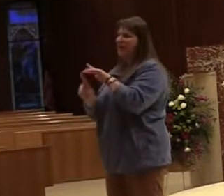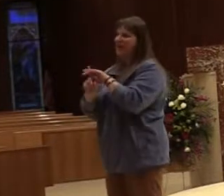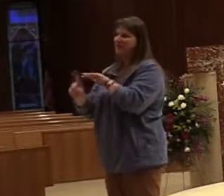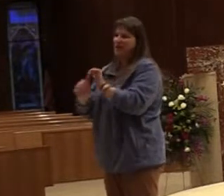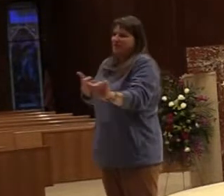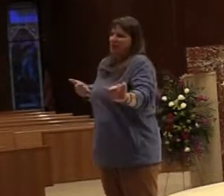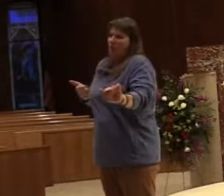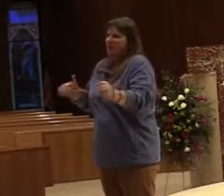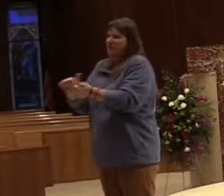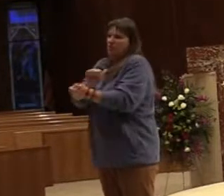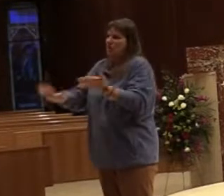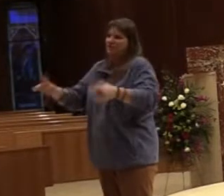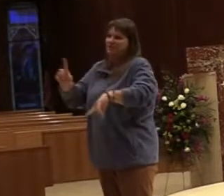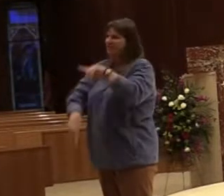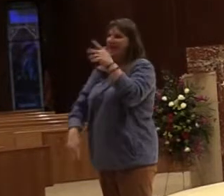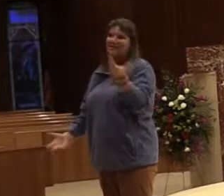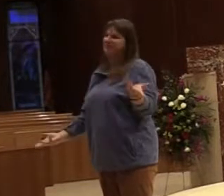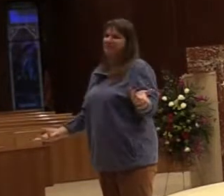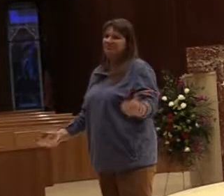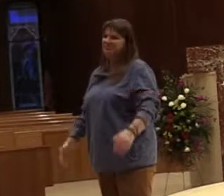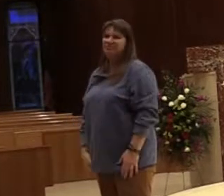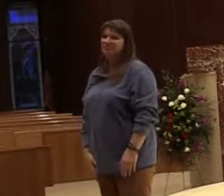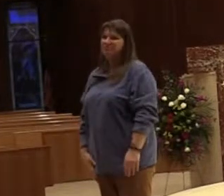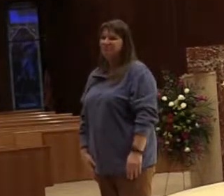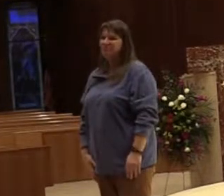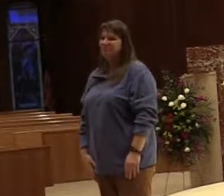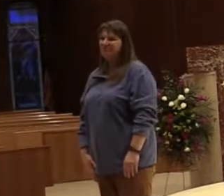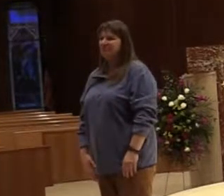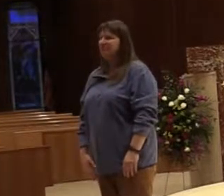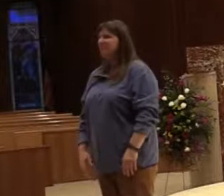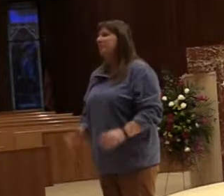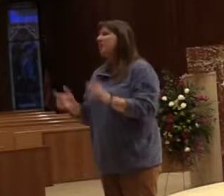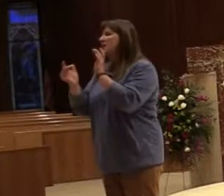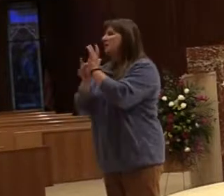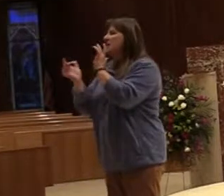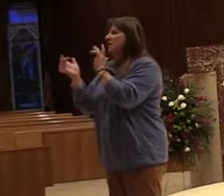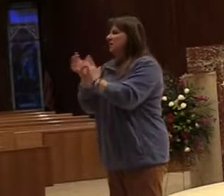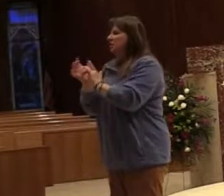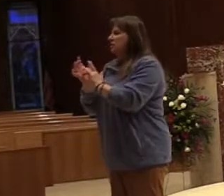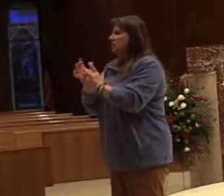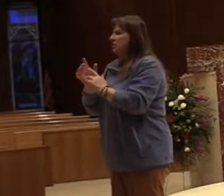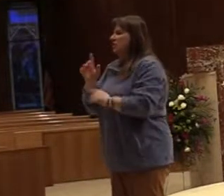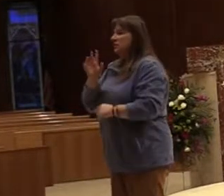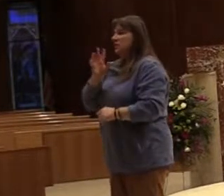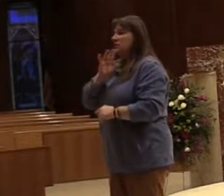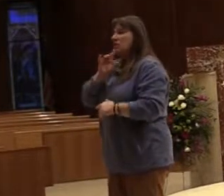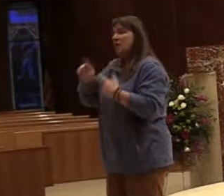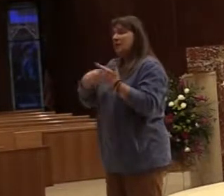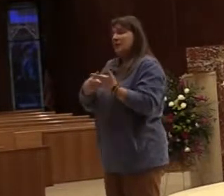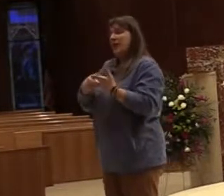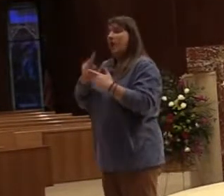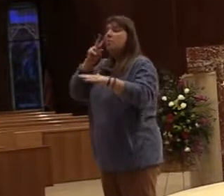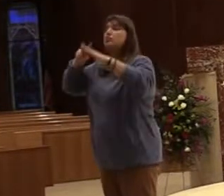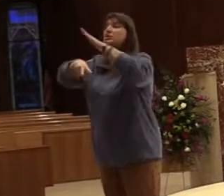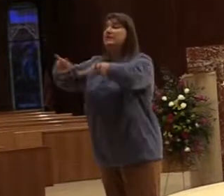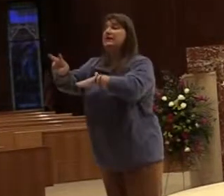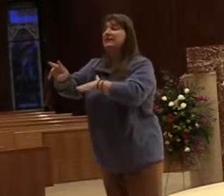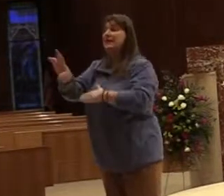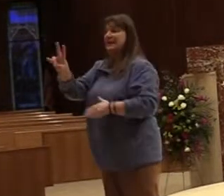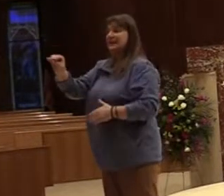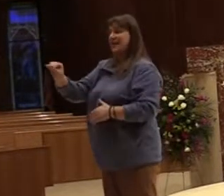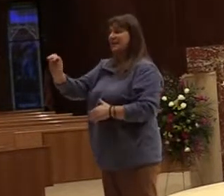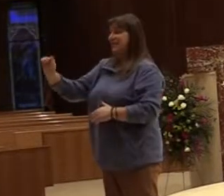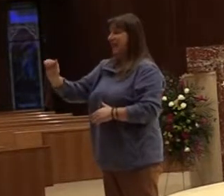the destruction that Jesus is kind of referring to is the siege of Jerusalem in 70 AD. So